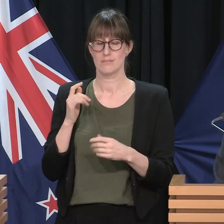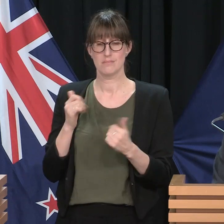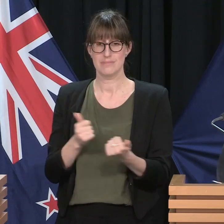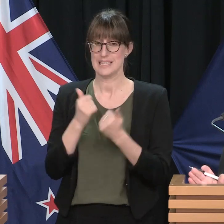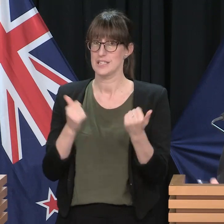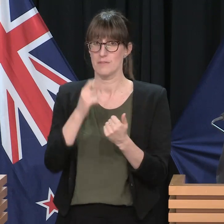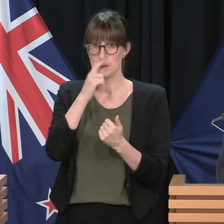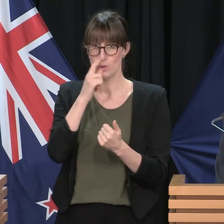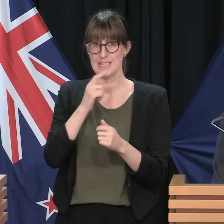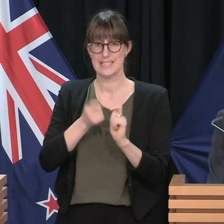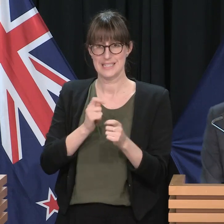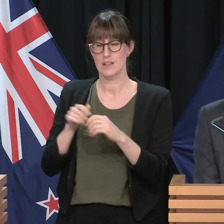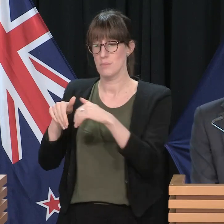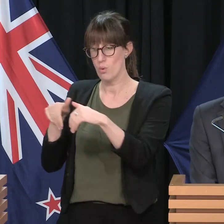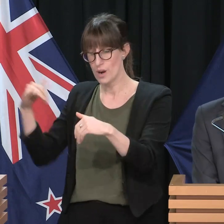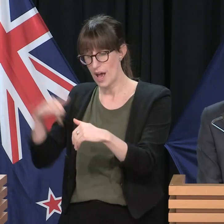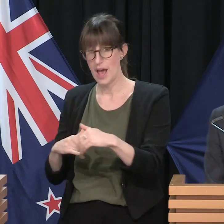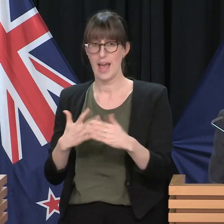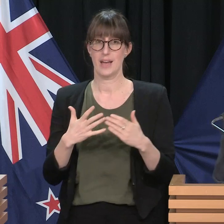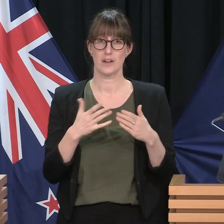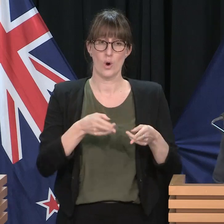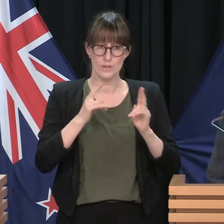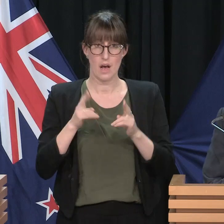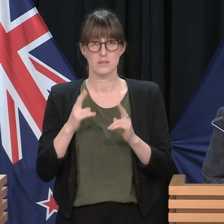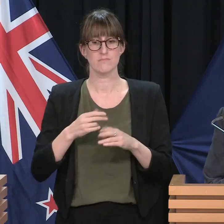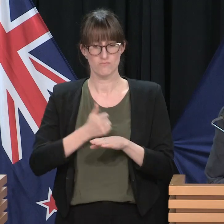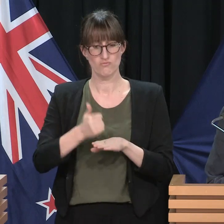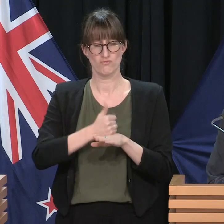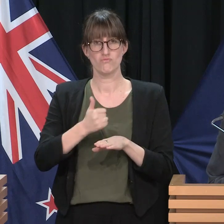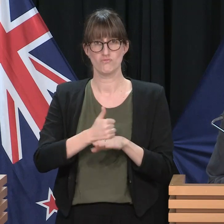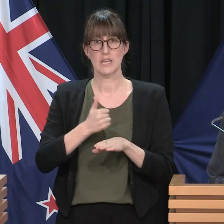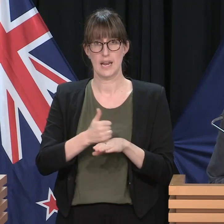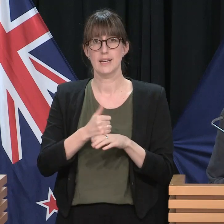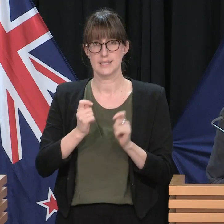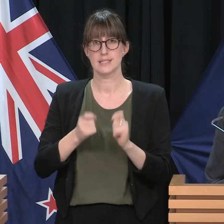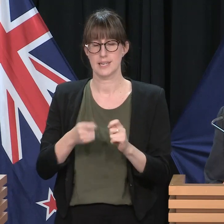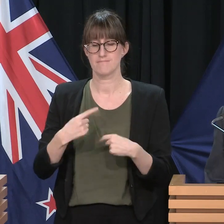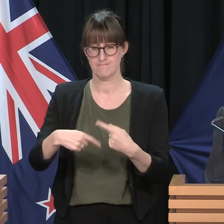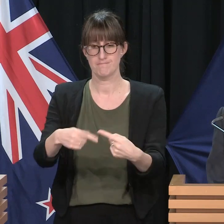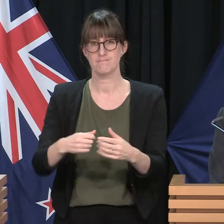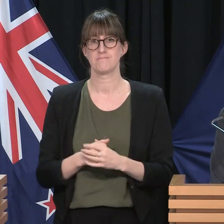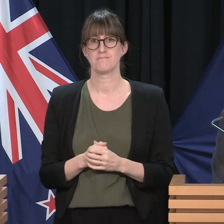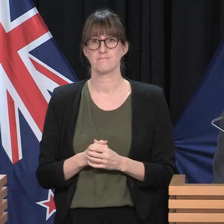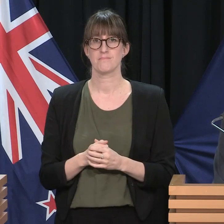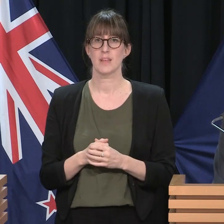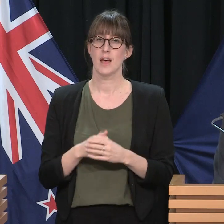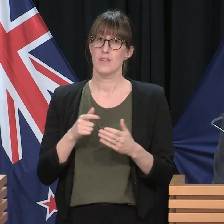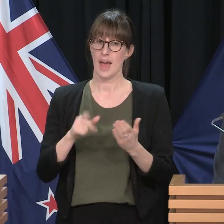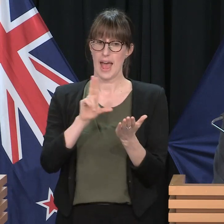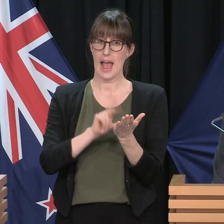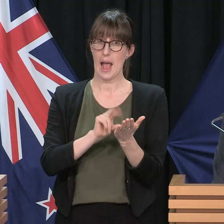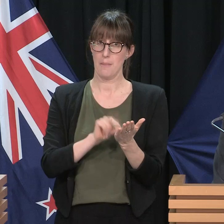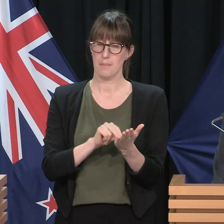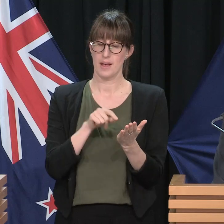date, and that testing now continues on a regular basis. Finally, the New Zealand COVID tracer has now recorded